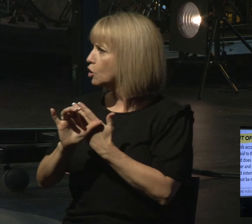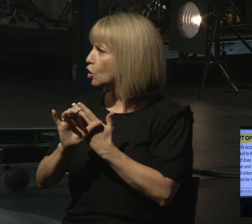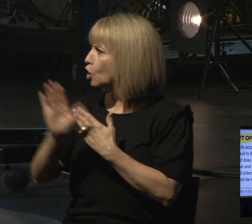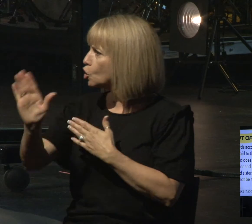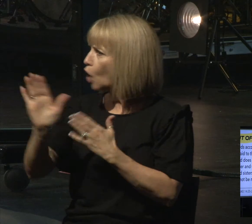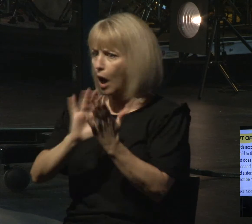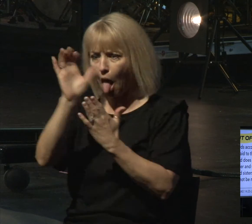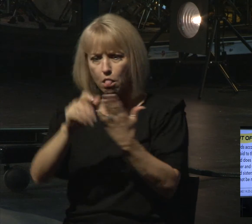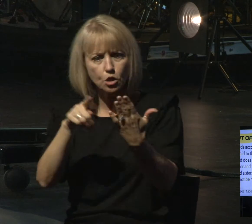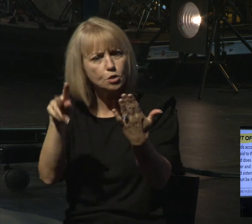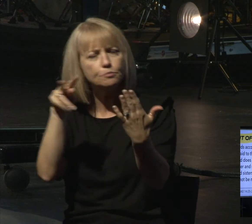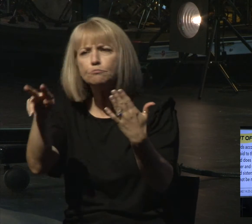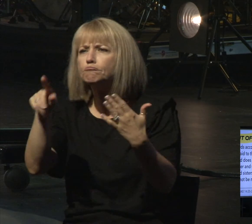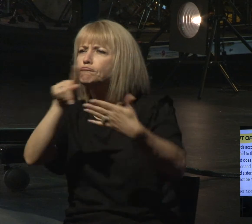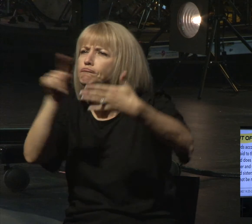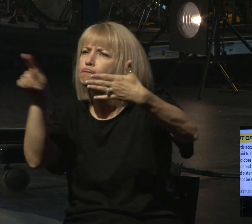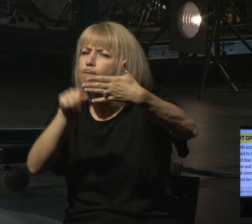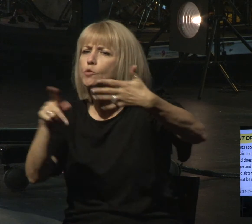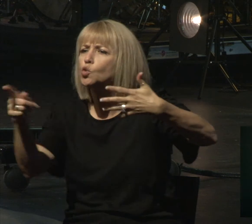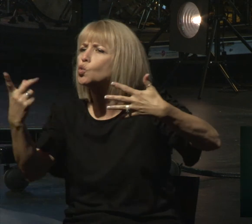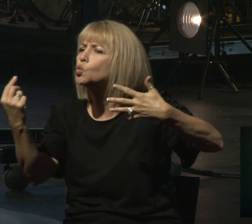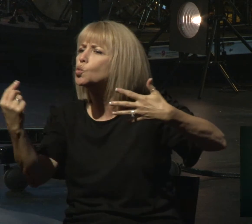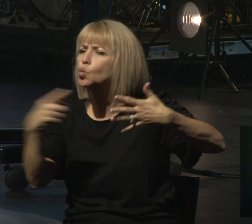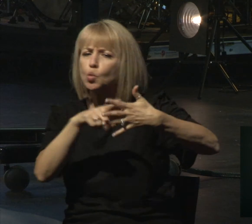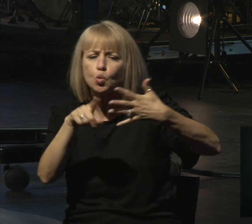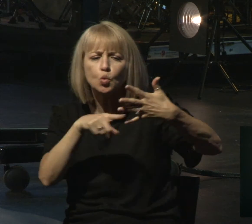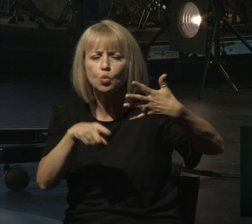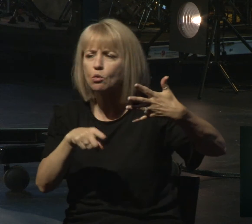would I assume you value the most?